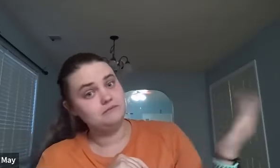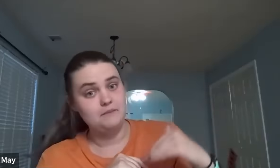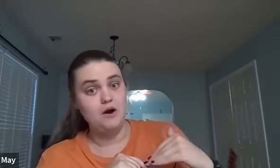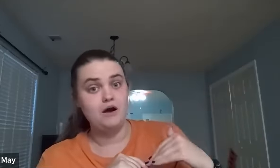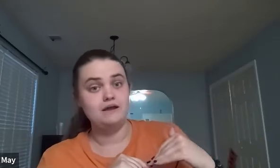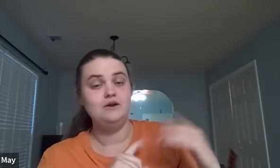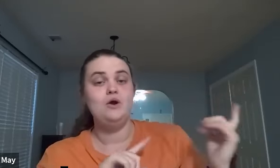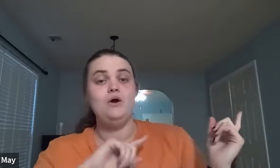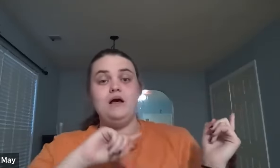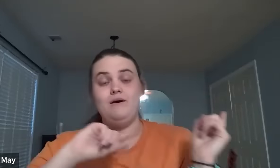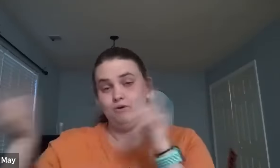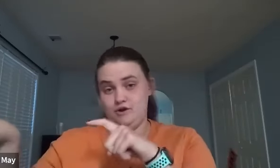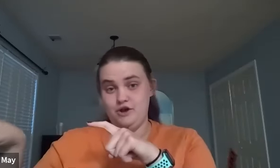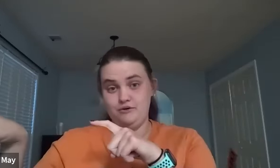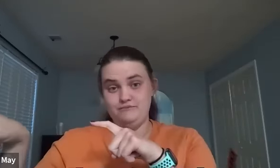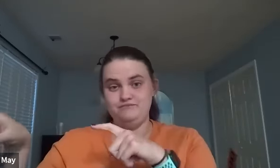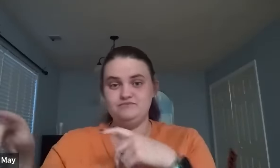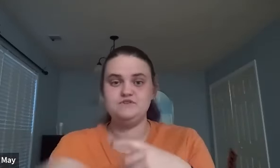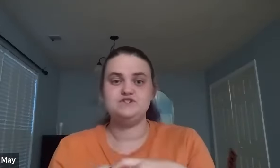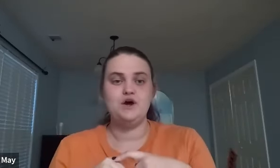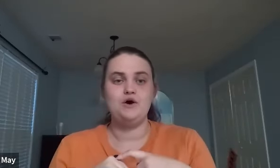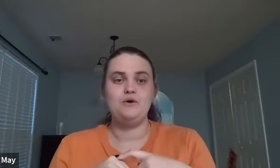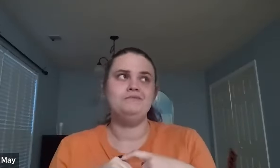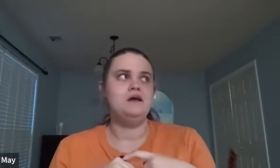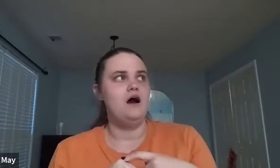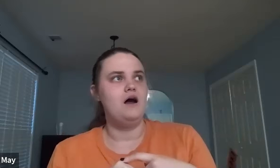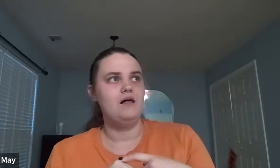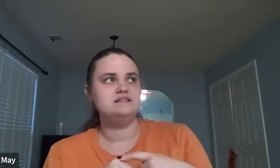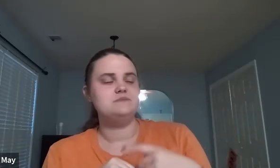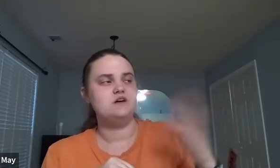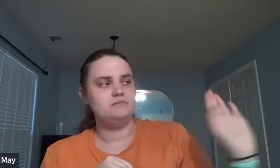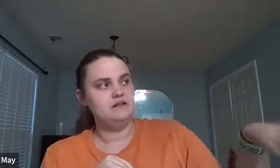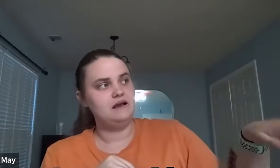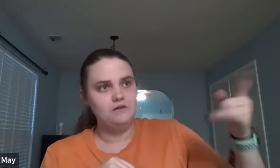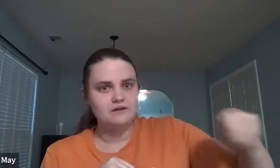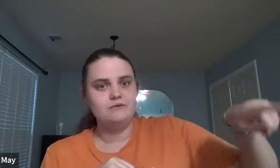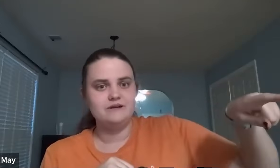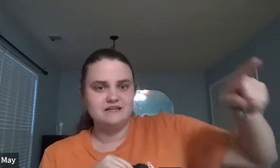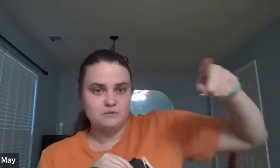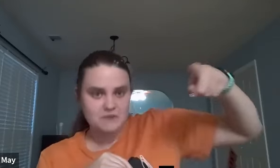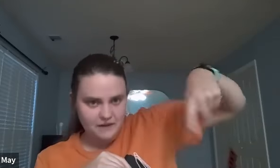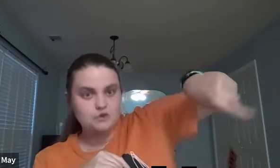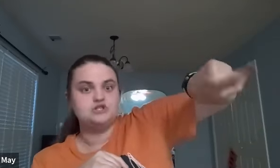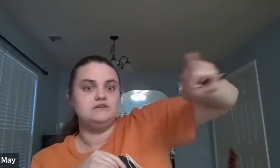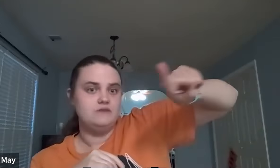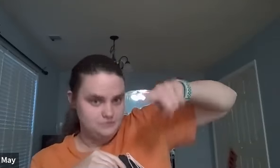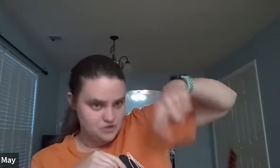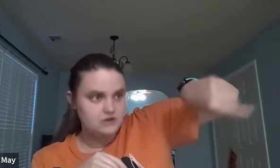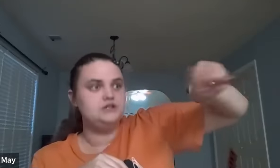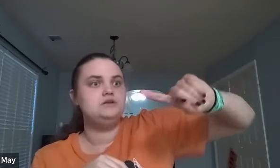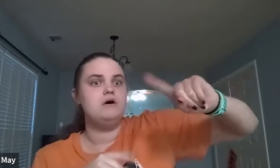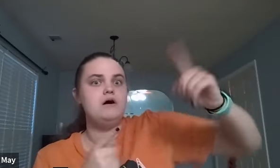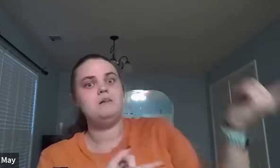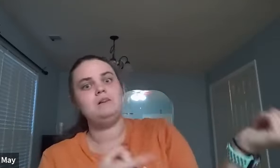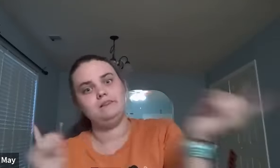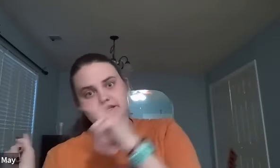come on, or go. So a lot of times I'll be like, I'll look at all my kids, I'll make that motion of, I'm talking to you all, let's